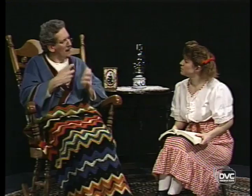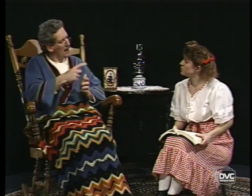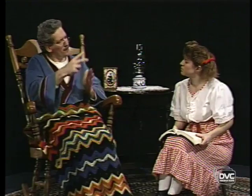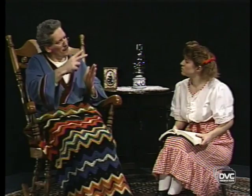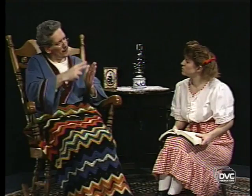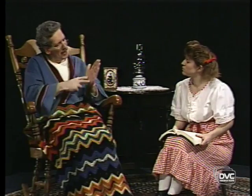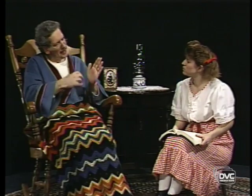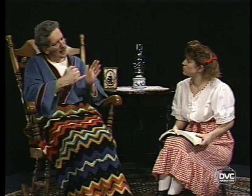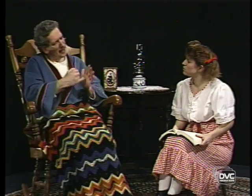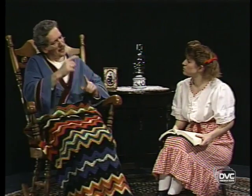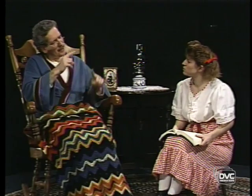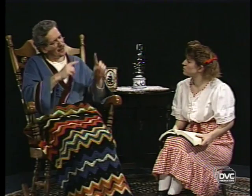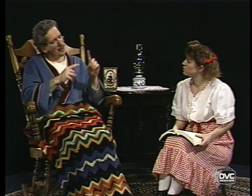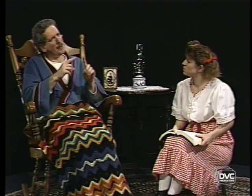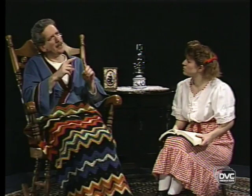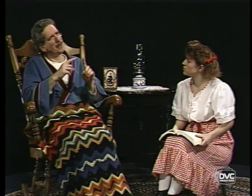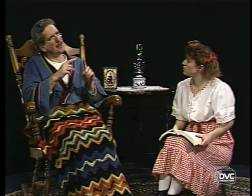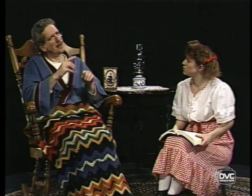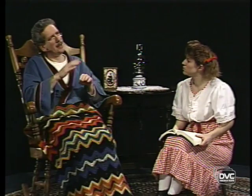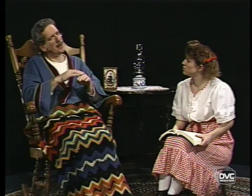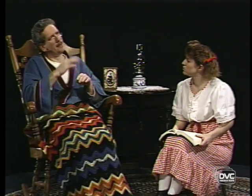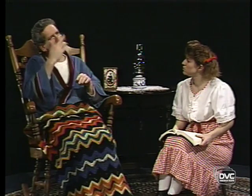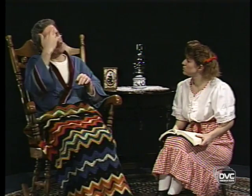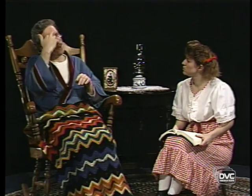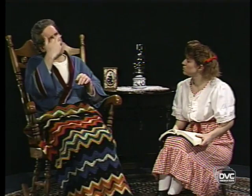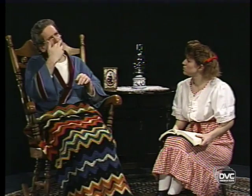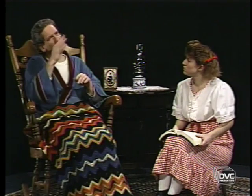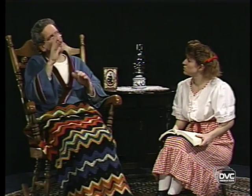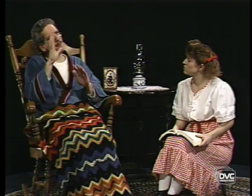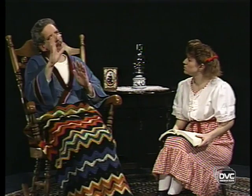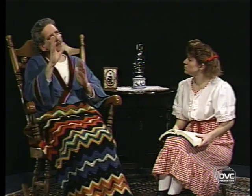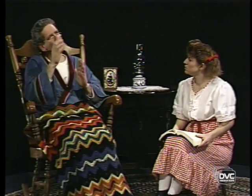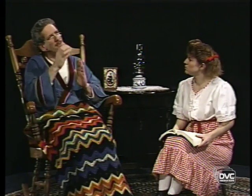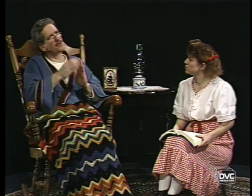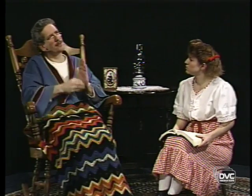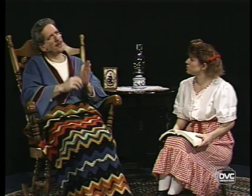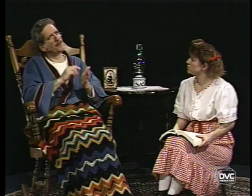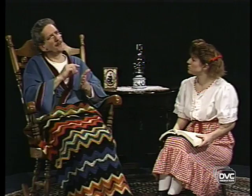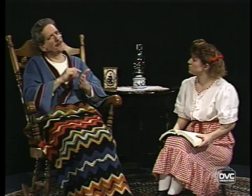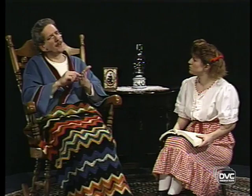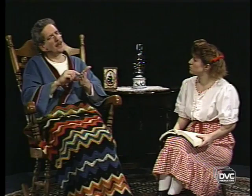5 Now read it please Romans 57 and